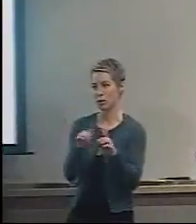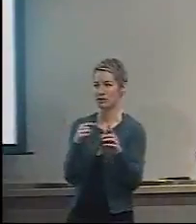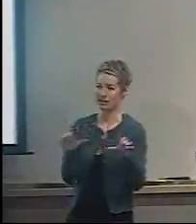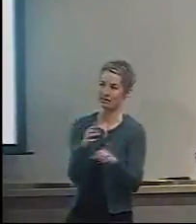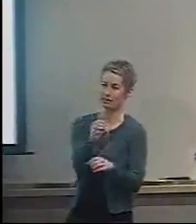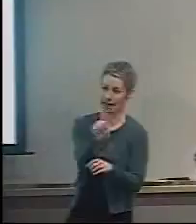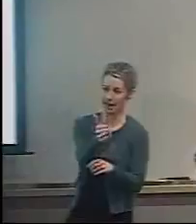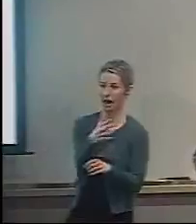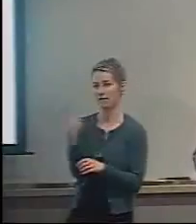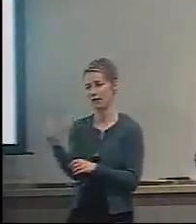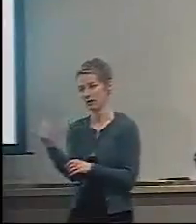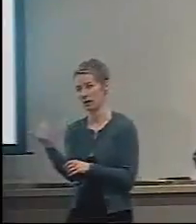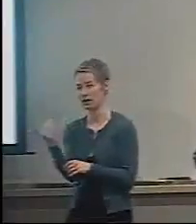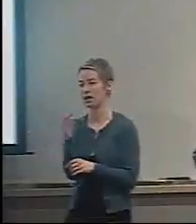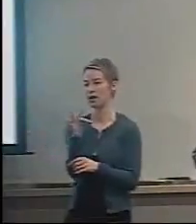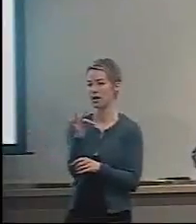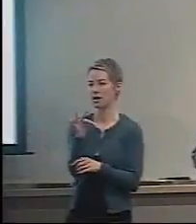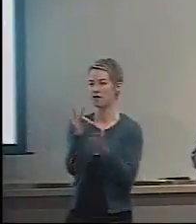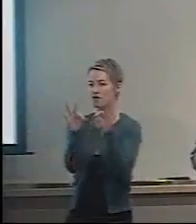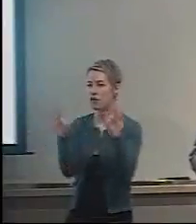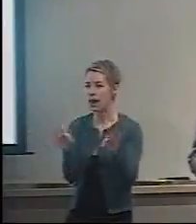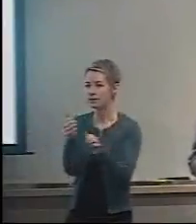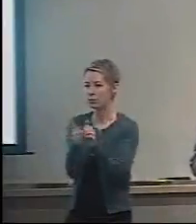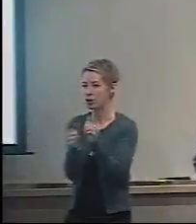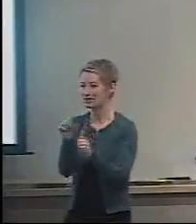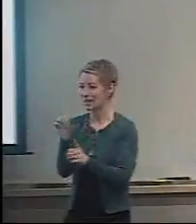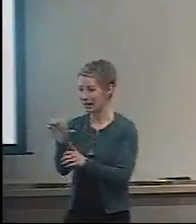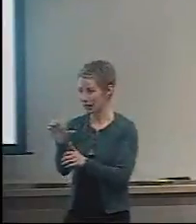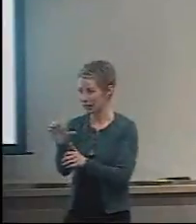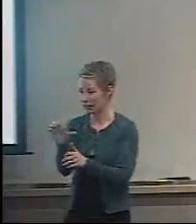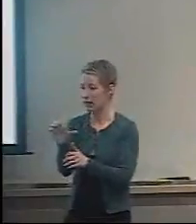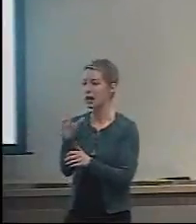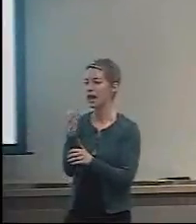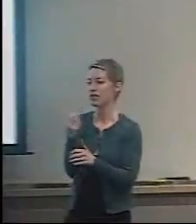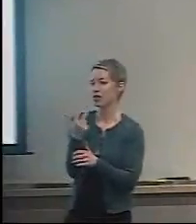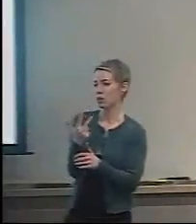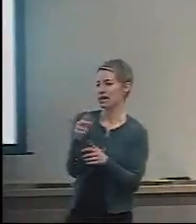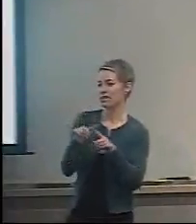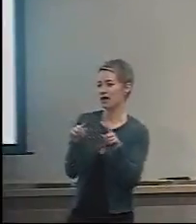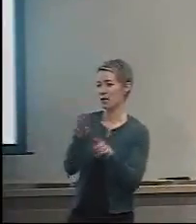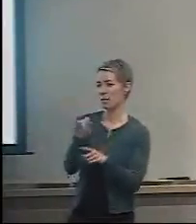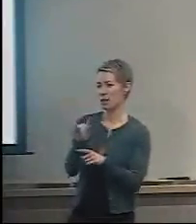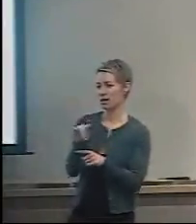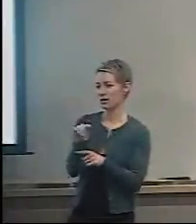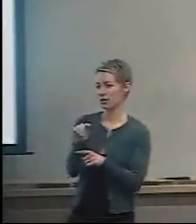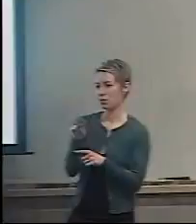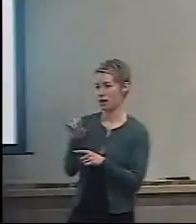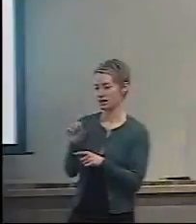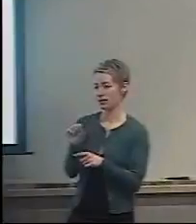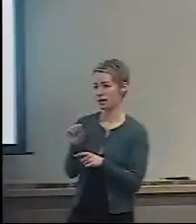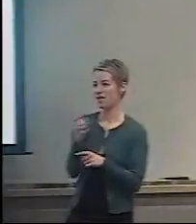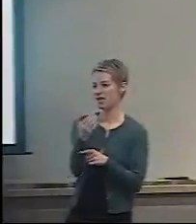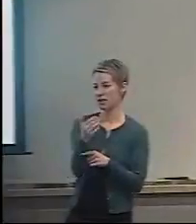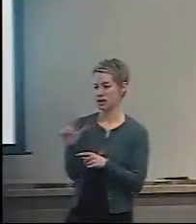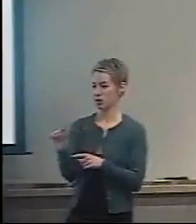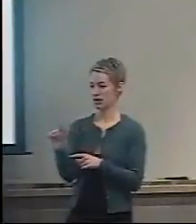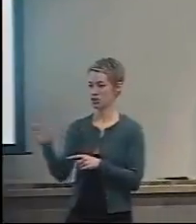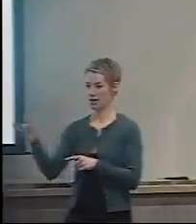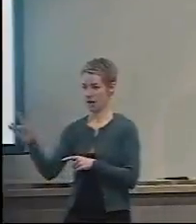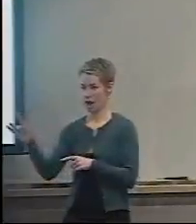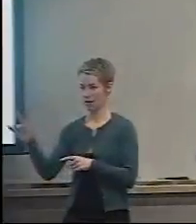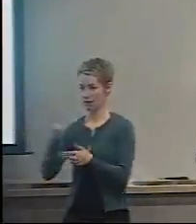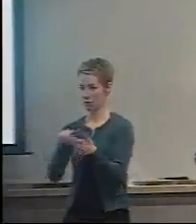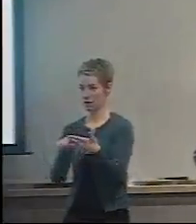at, frames per second. And then we looked at 3 different bit rates, 15, 20, and 25.